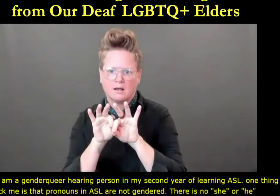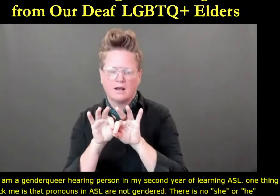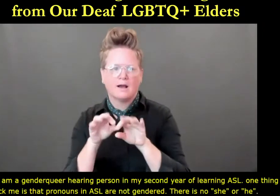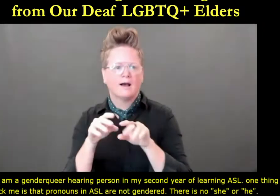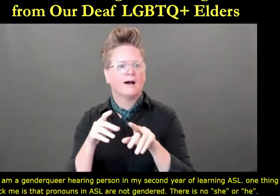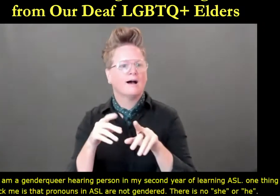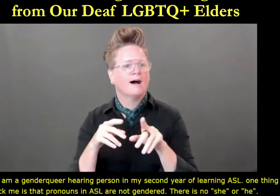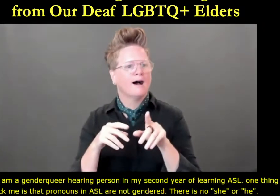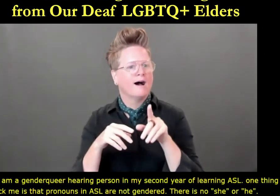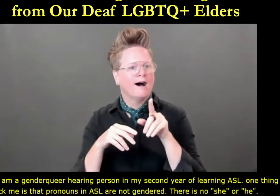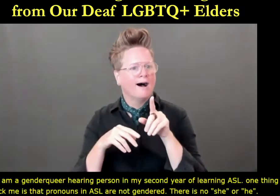is very important.